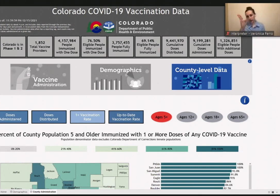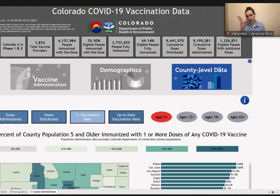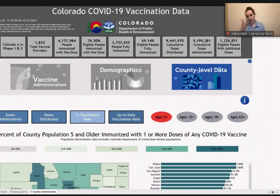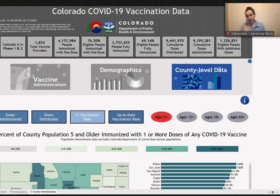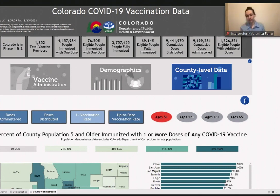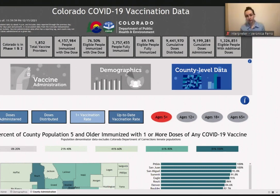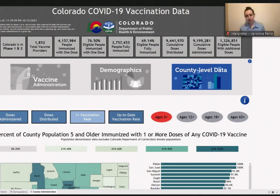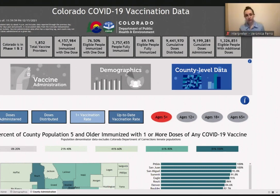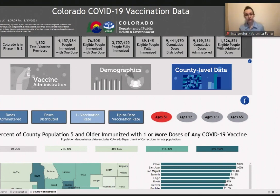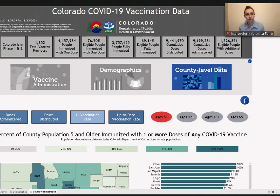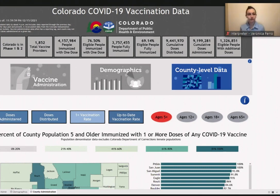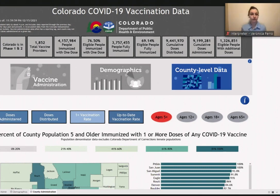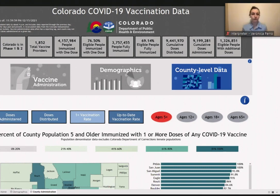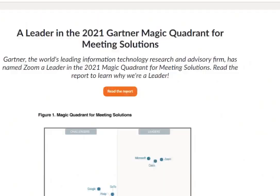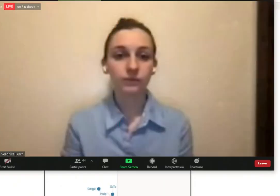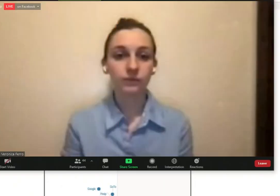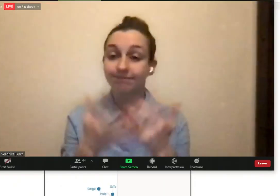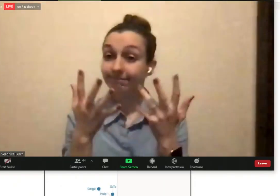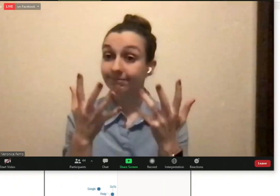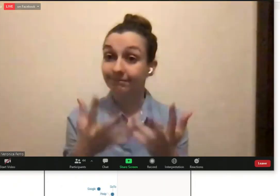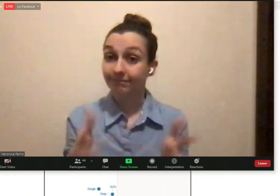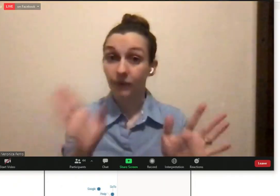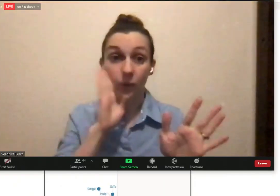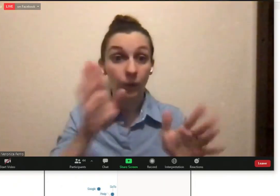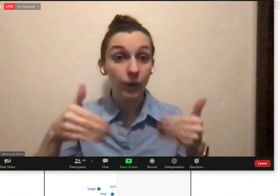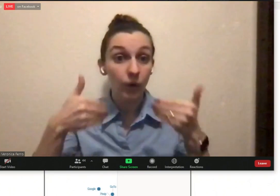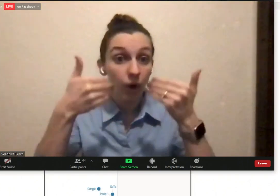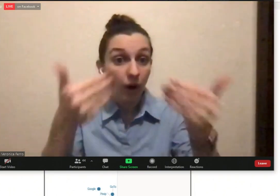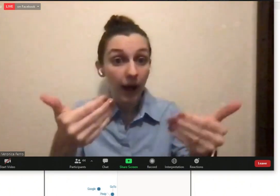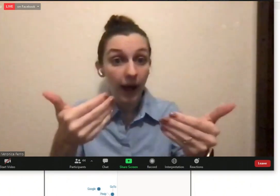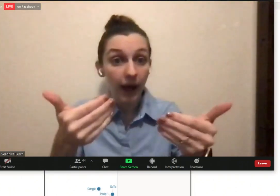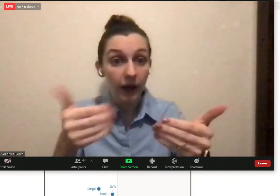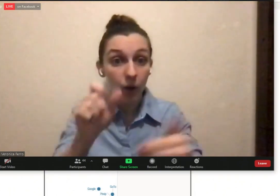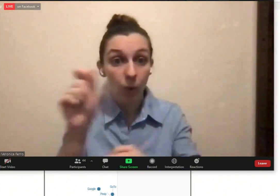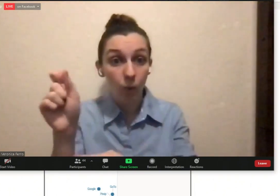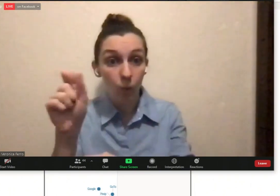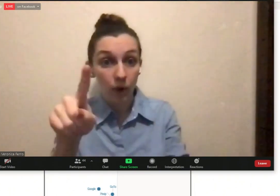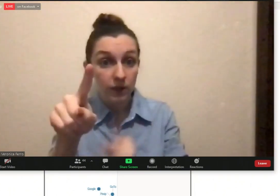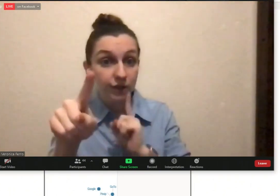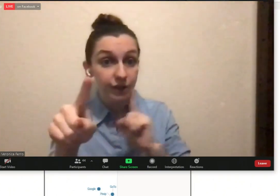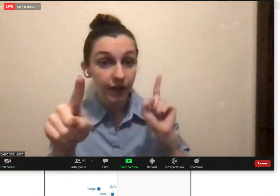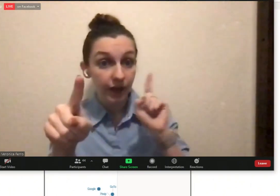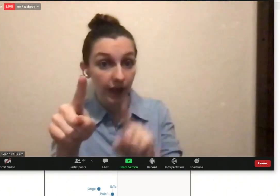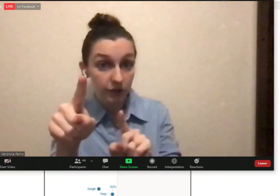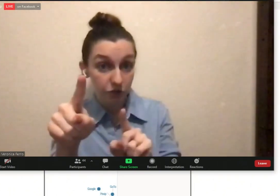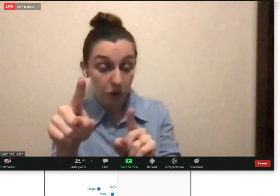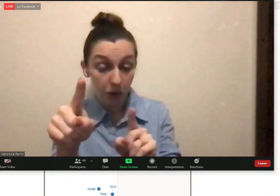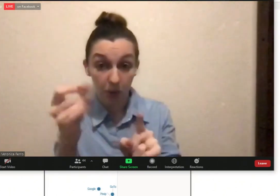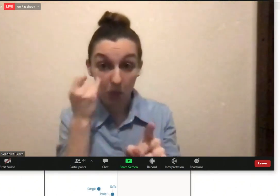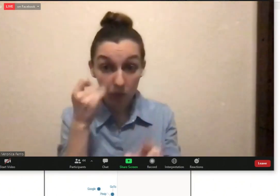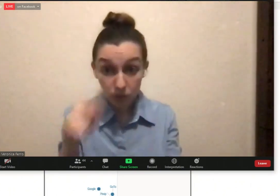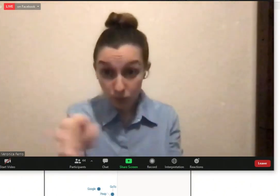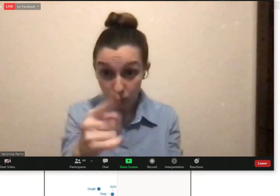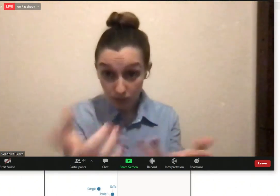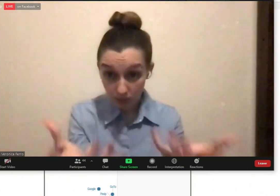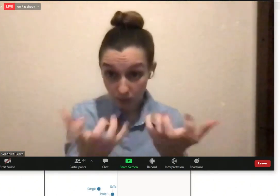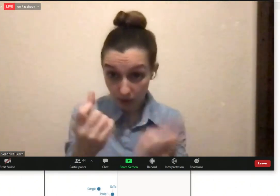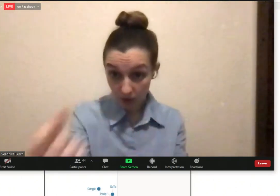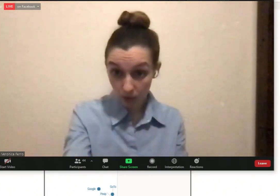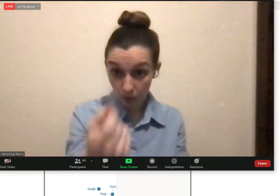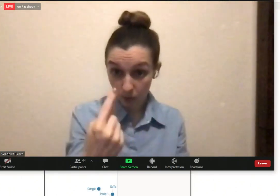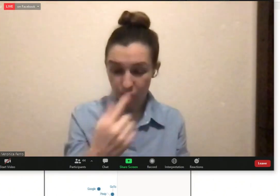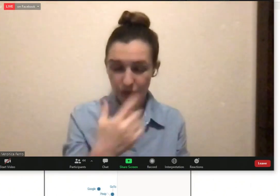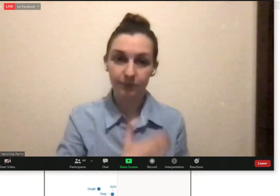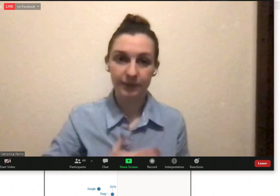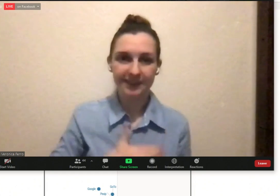of today's media avail. We'll go ahead and use that raise hand function. If you'd like to ask a question, please click that raise hand, and then we'll go ahead and get